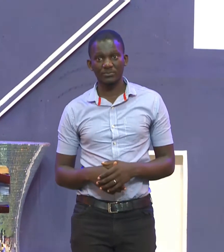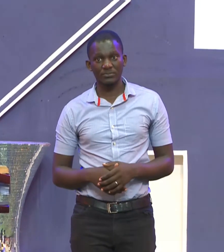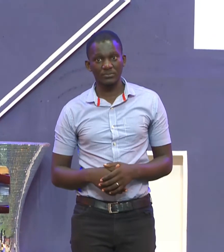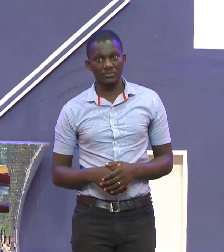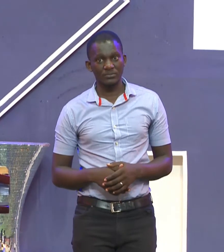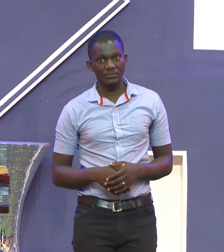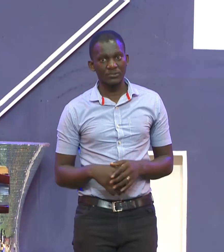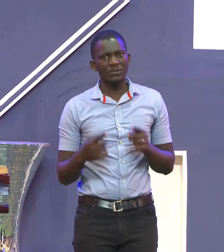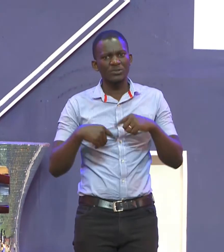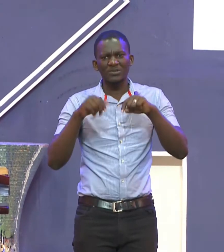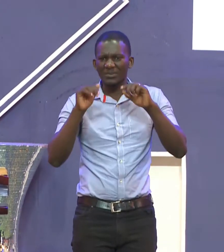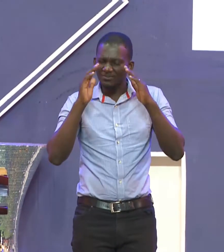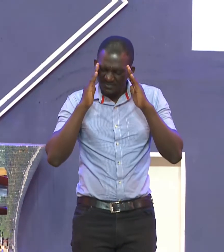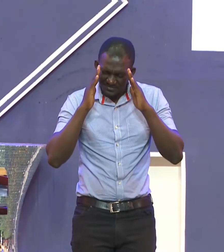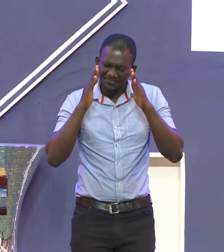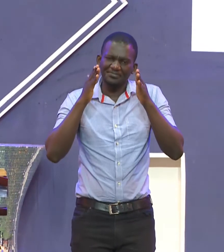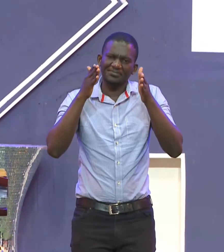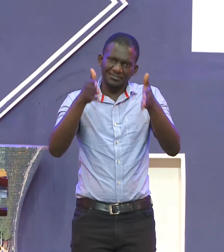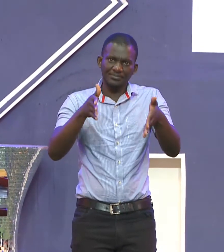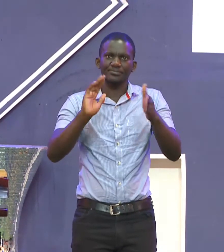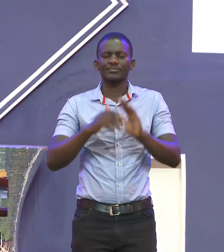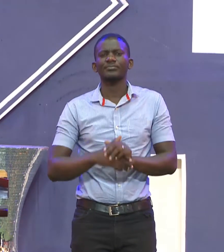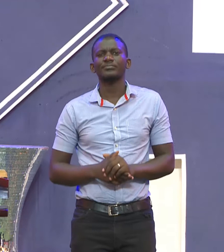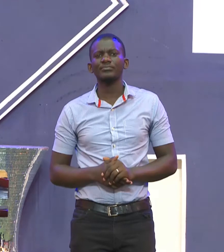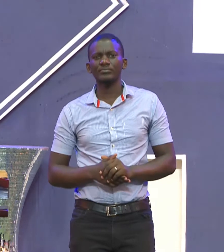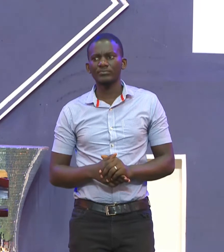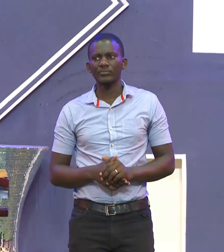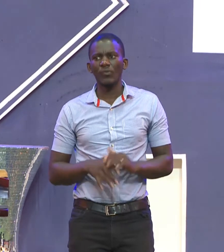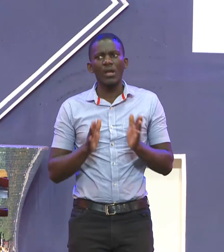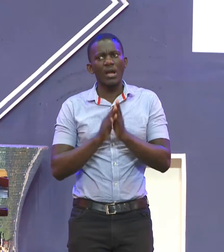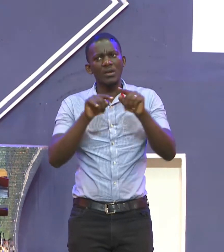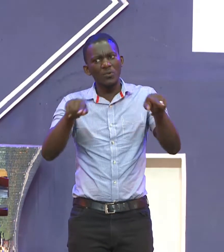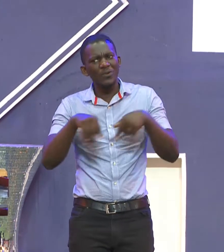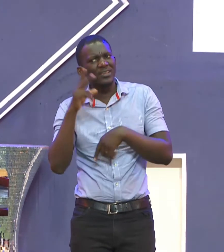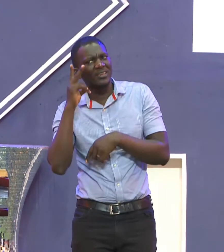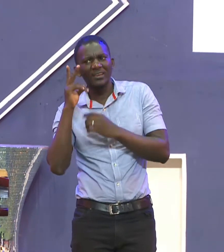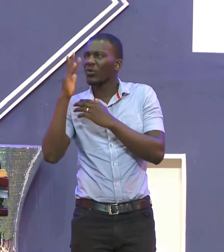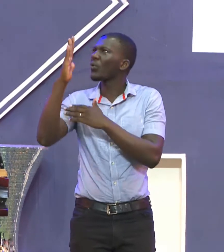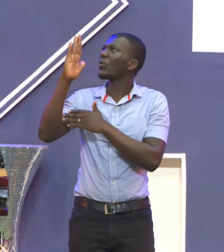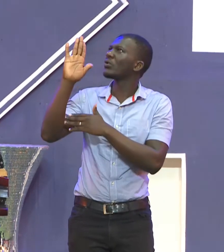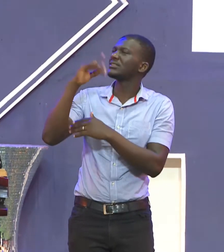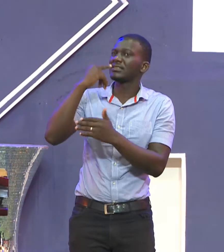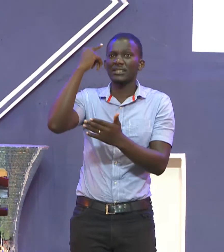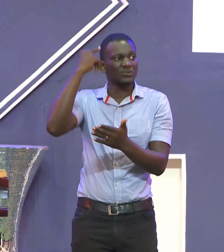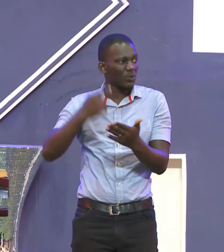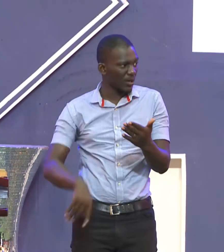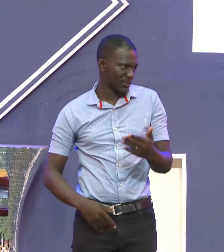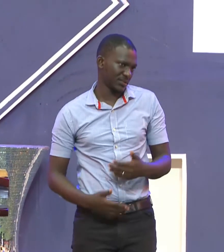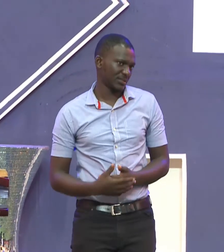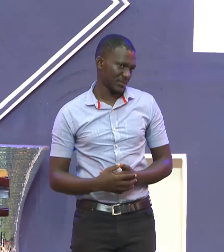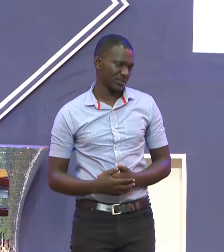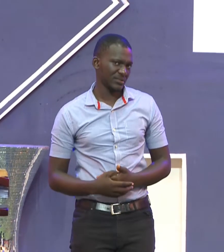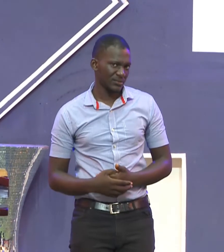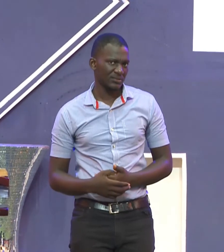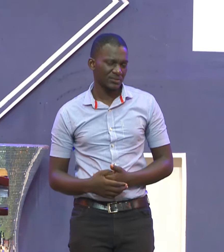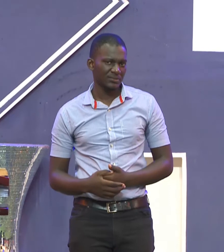before, tutekengayo omwoyo. Let us always pay tuwulire Katonda waffe agamba ki. To hear and listen to